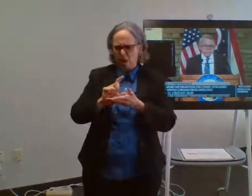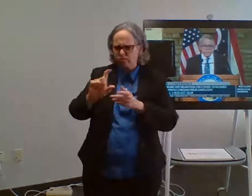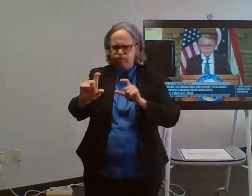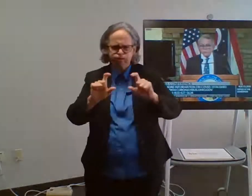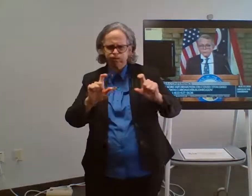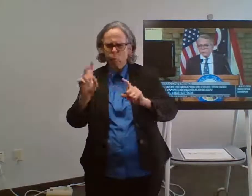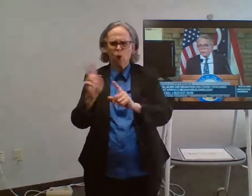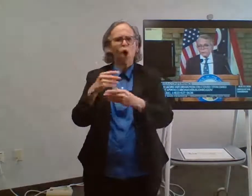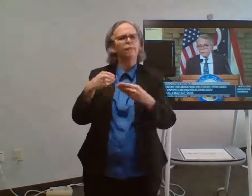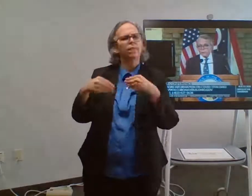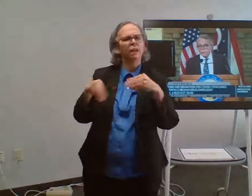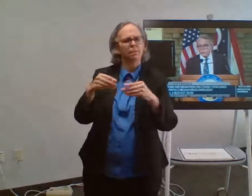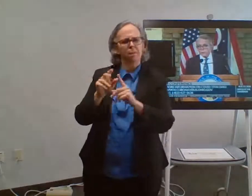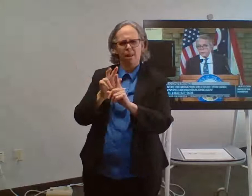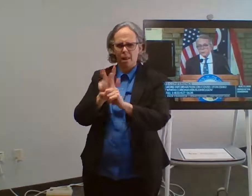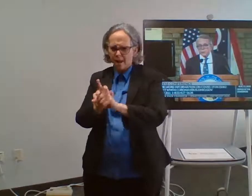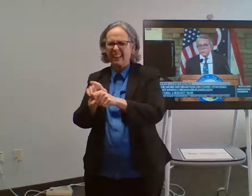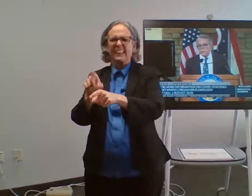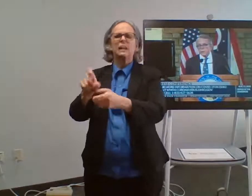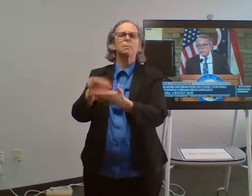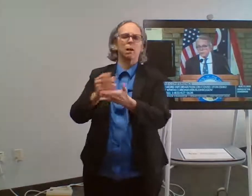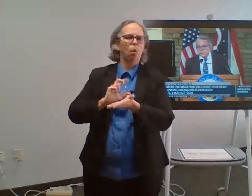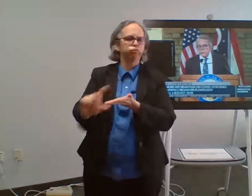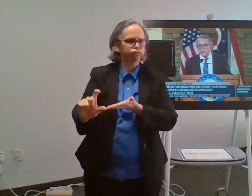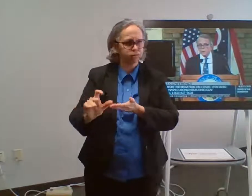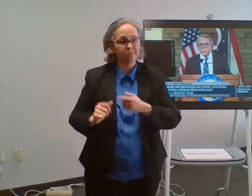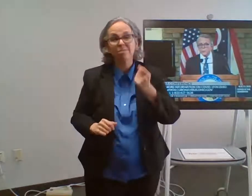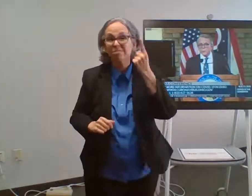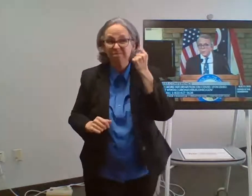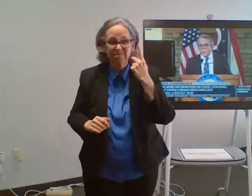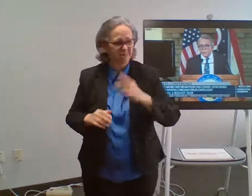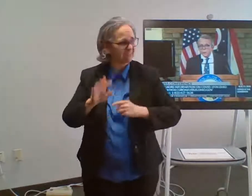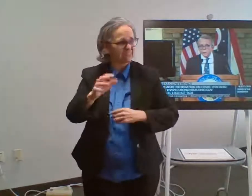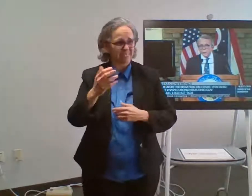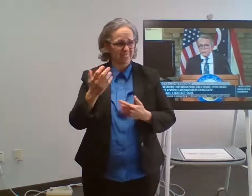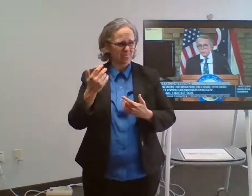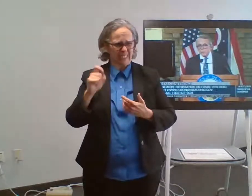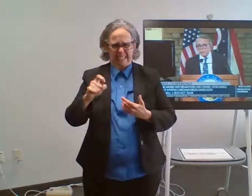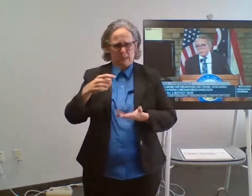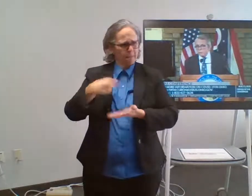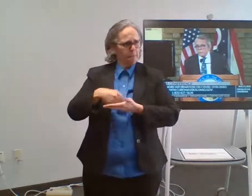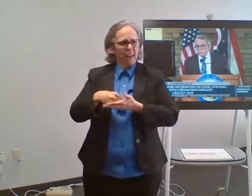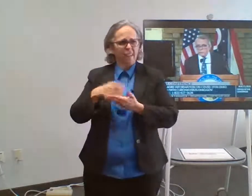I've said, we need to double, and then we need to double again our testing. We've come up